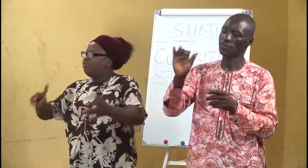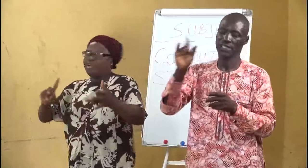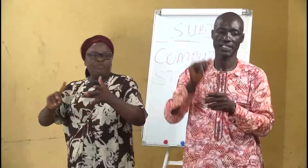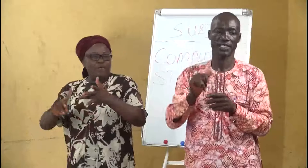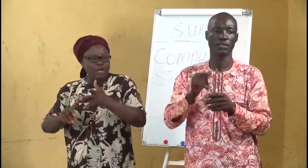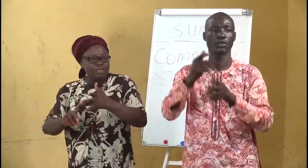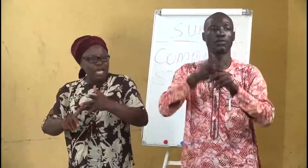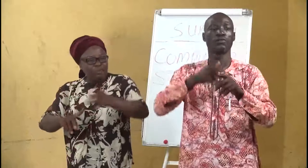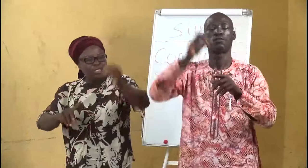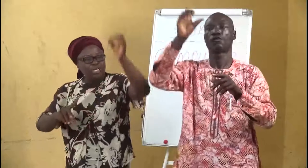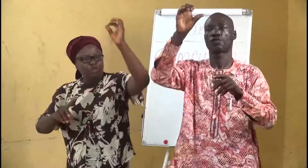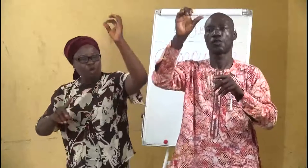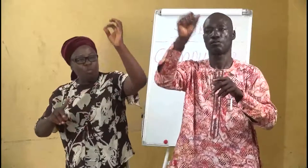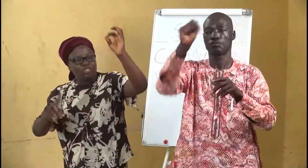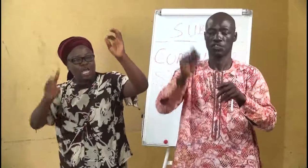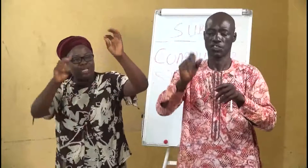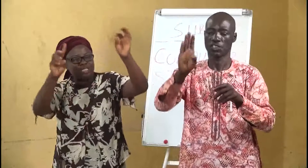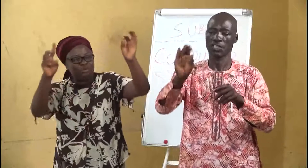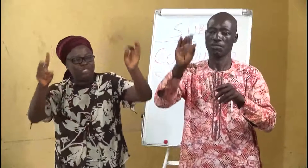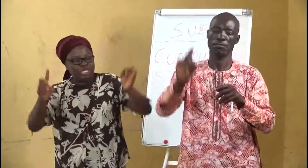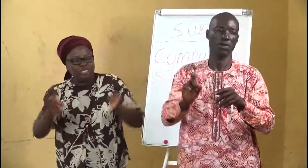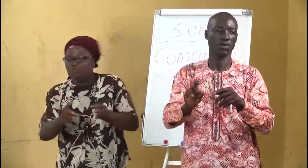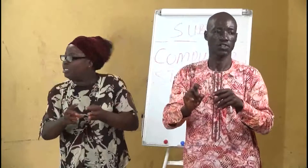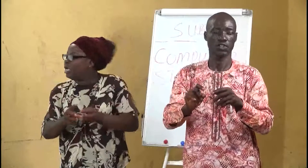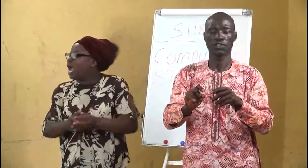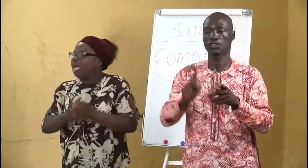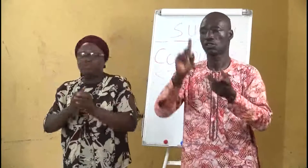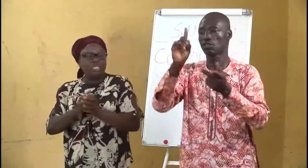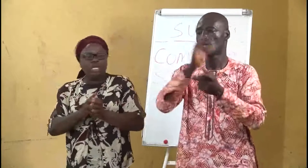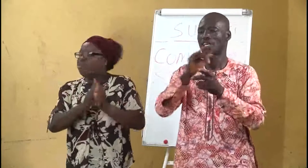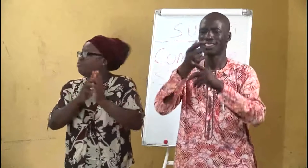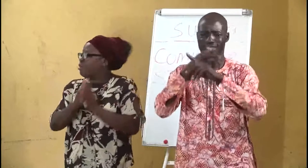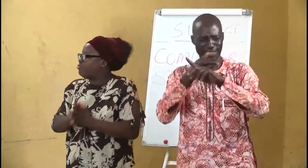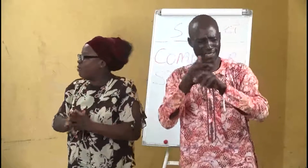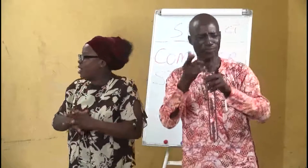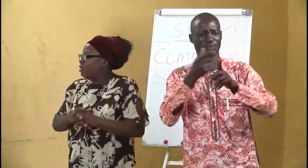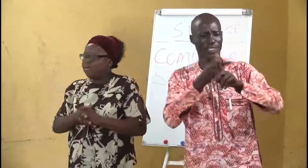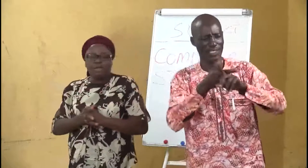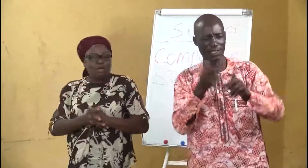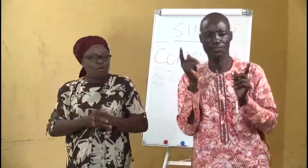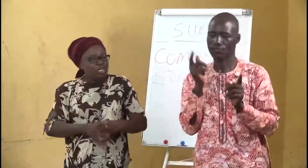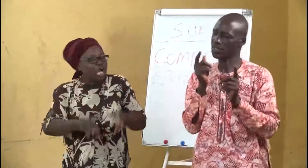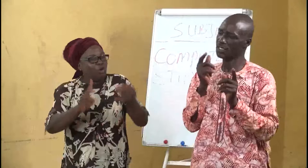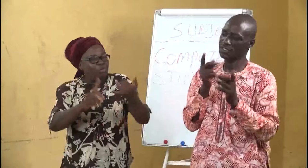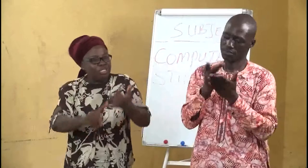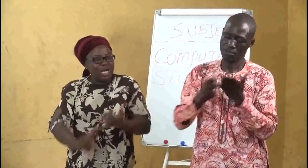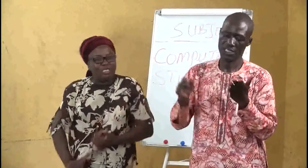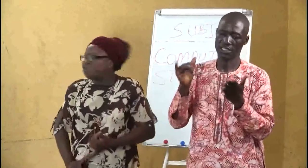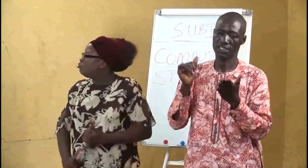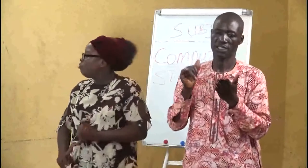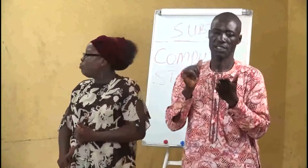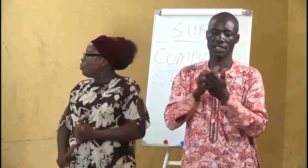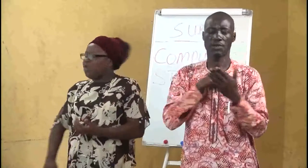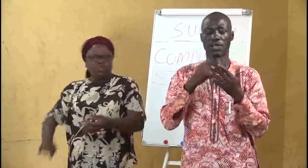and a peripheral. That means your computer central processing unit and to the peripheral, which are your